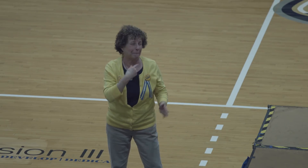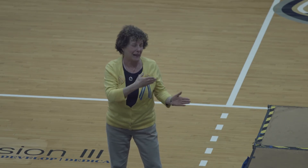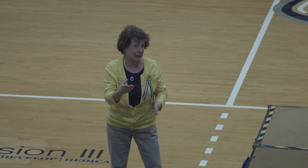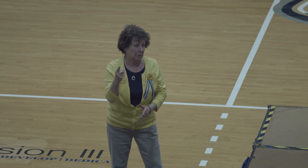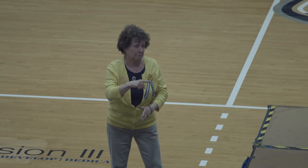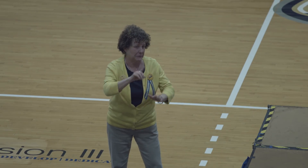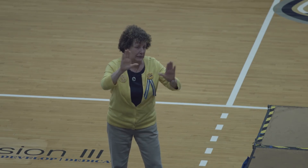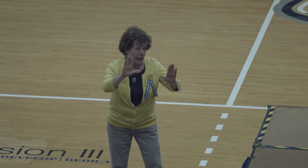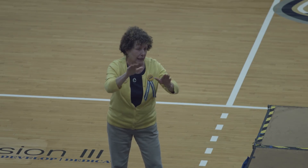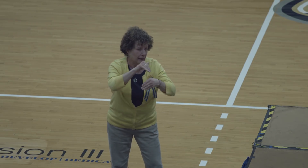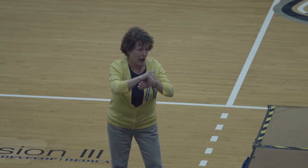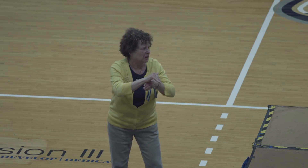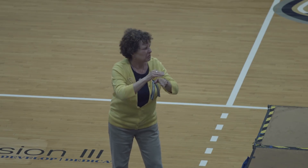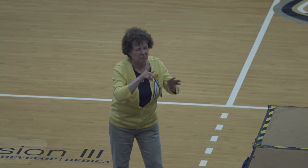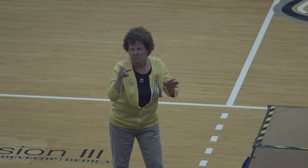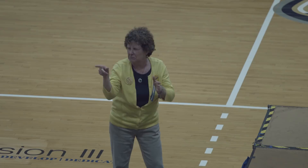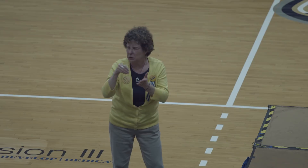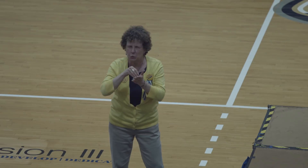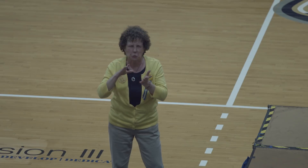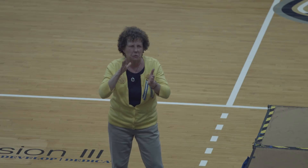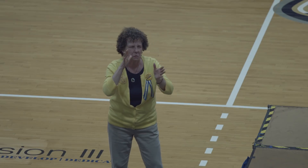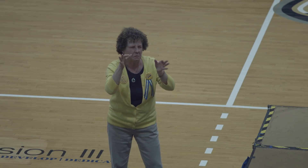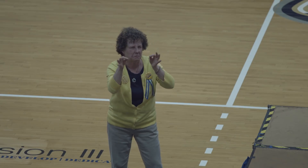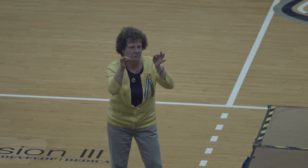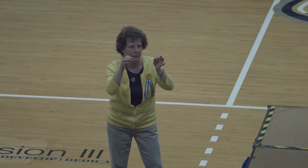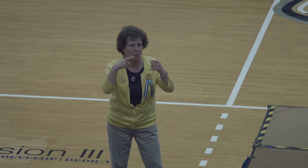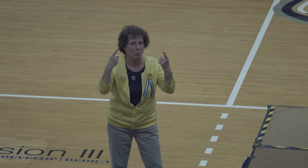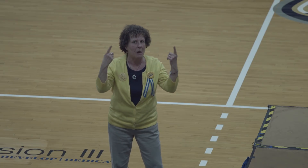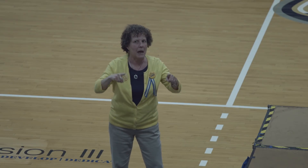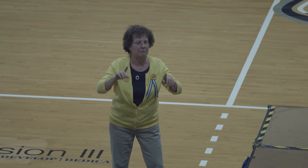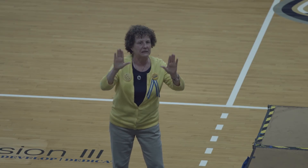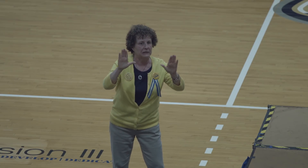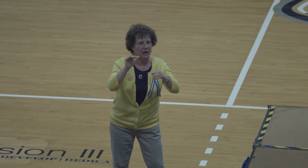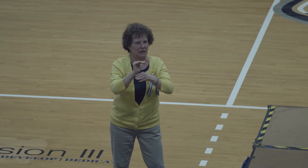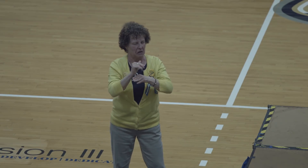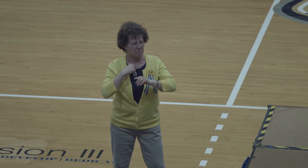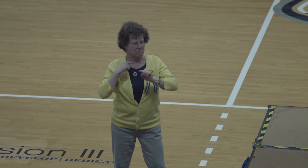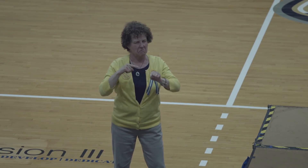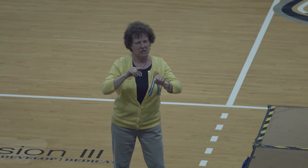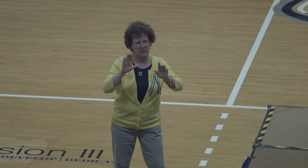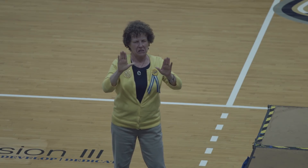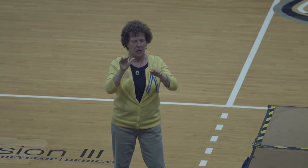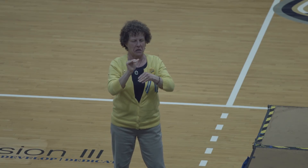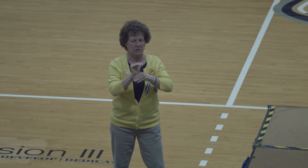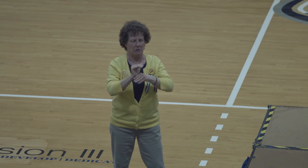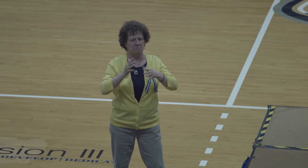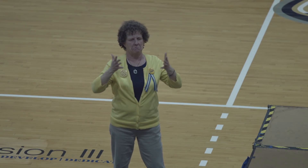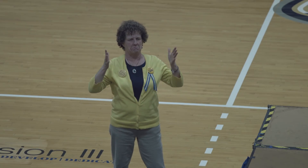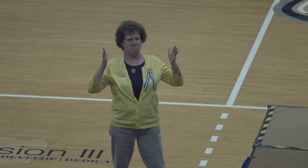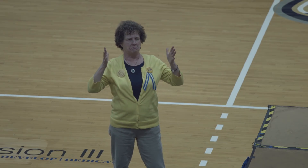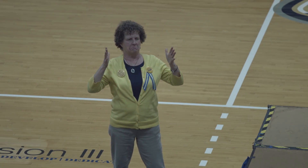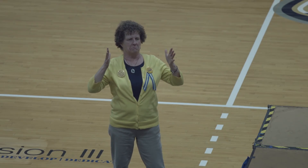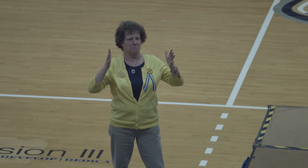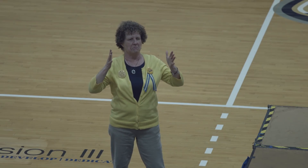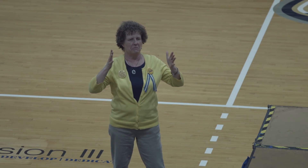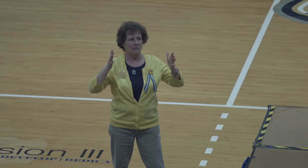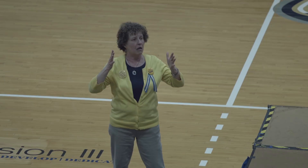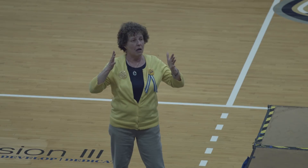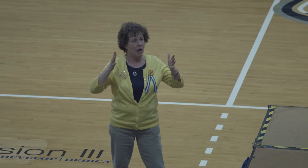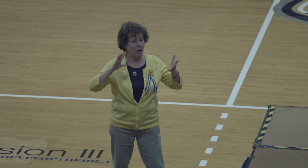to be here during that week. I arrived on Sunday evening, and as you'll hear further, we